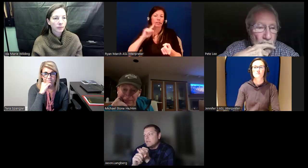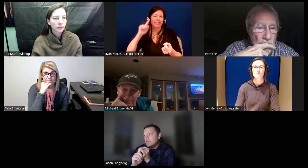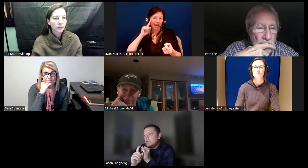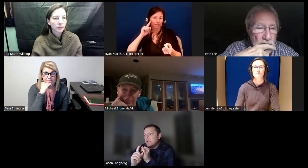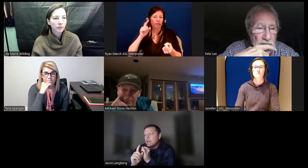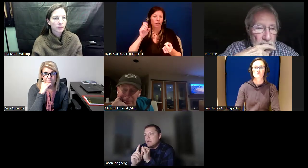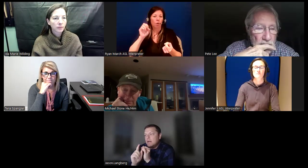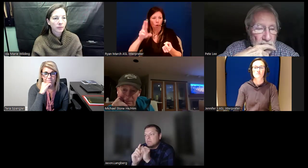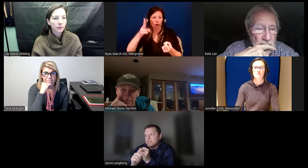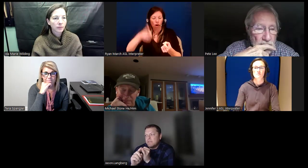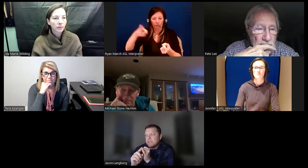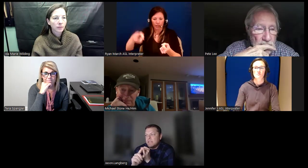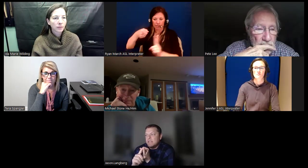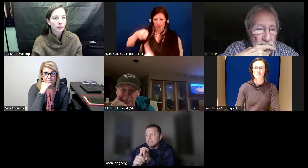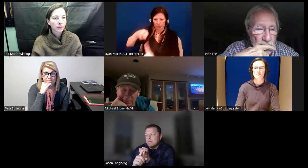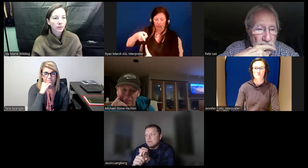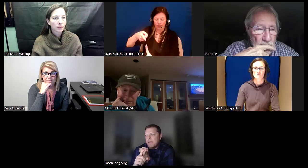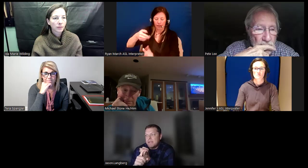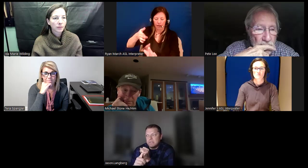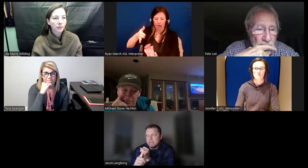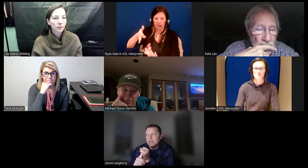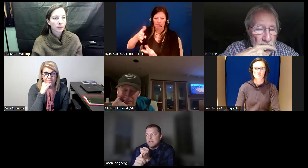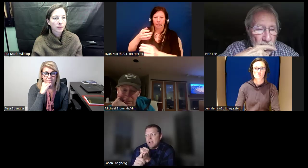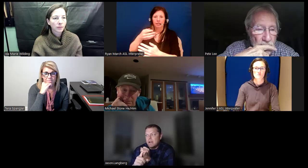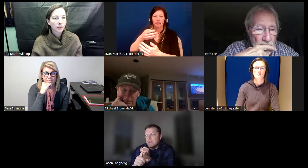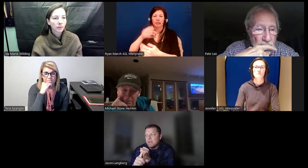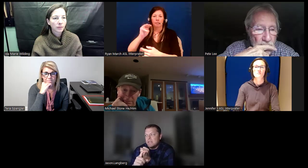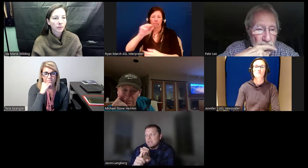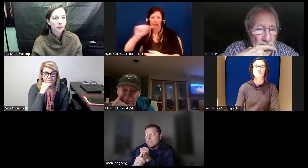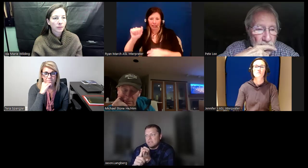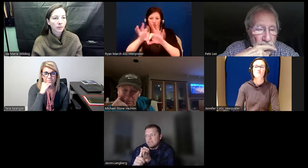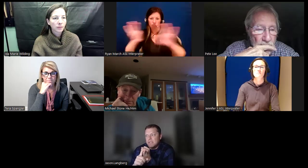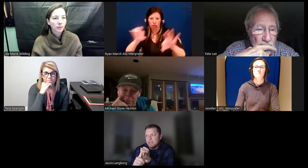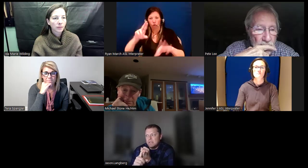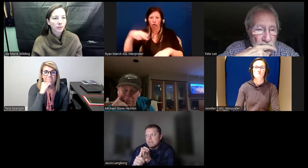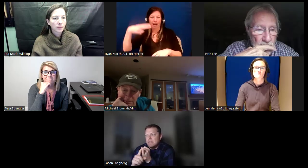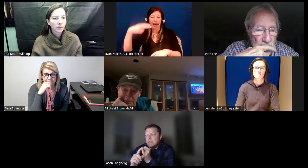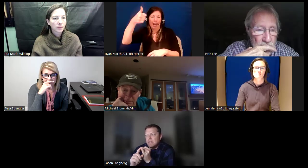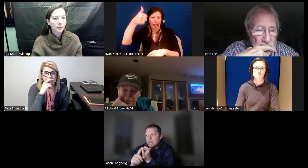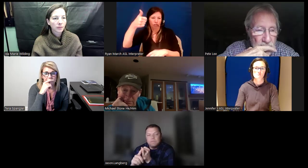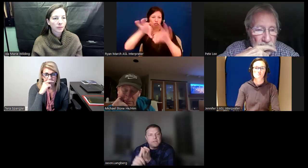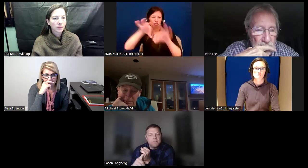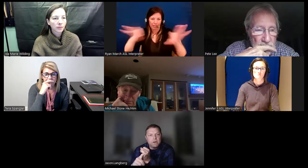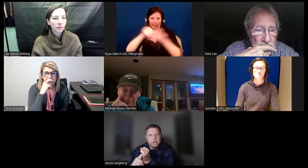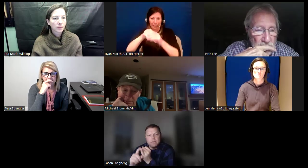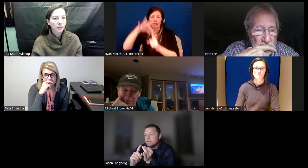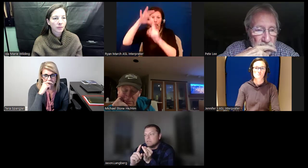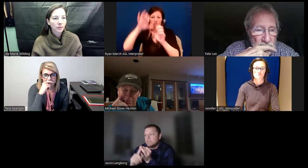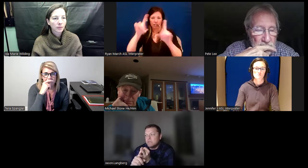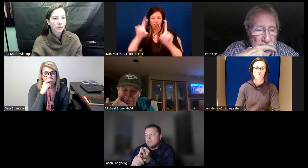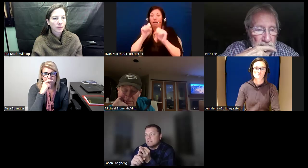hearing specifically, it's a master's degree or higher degree in special education of deaf or hard of